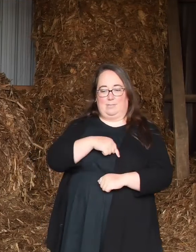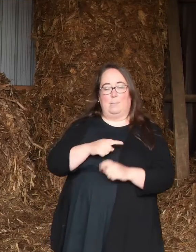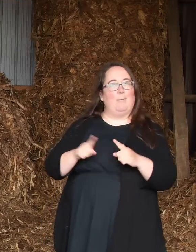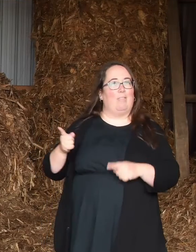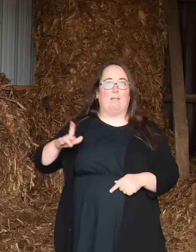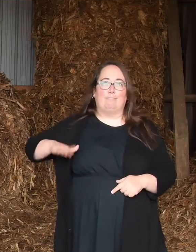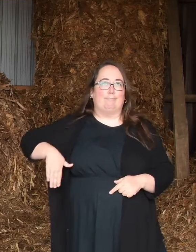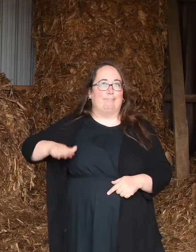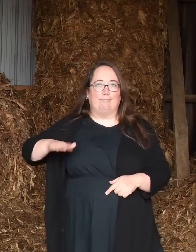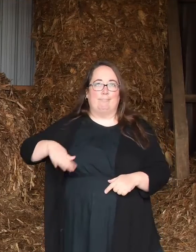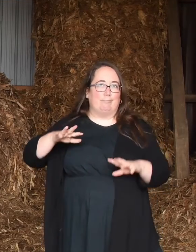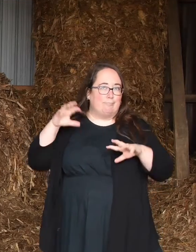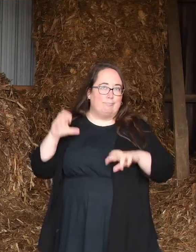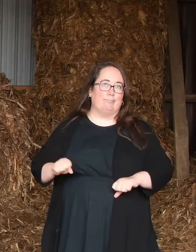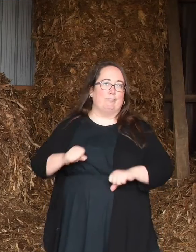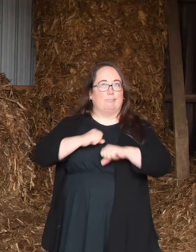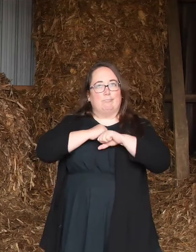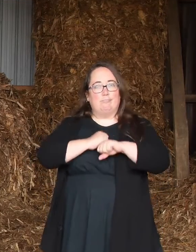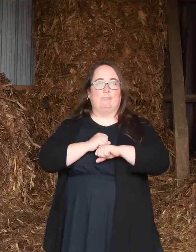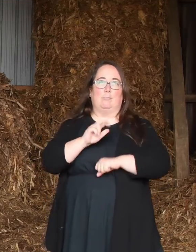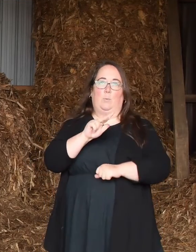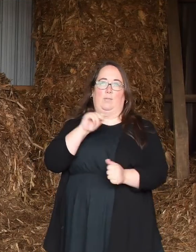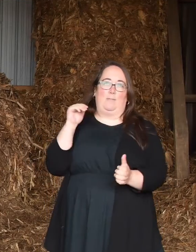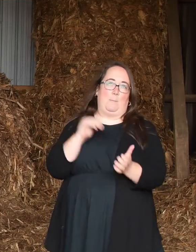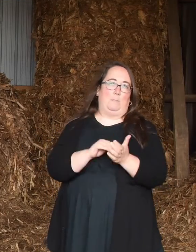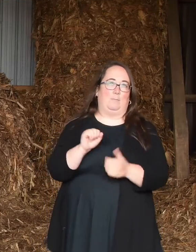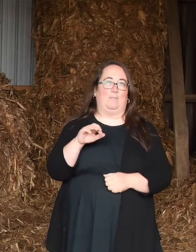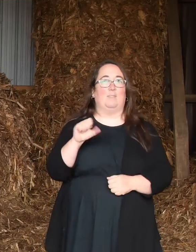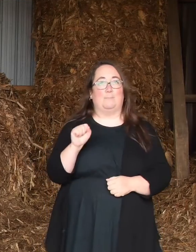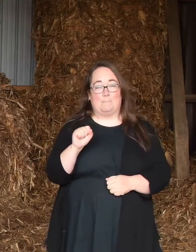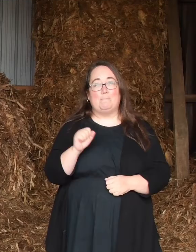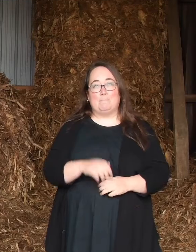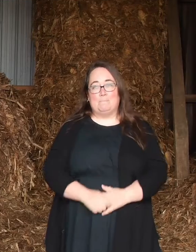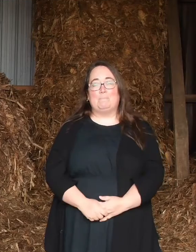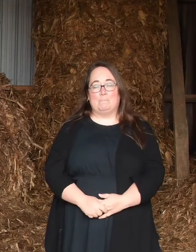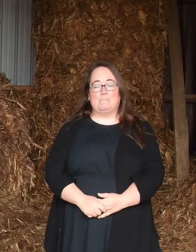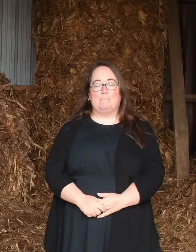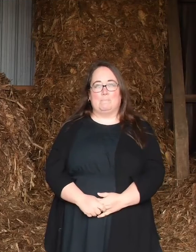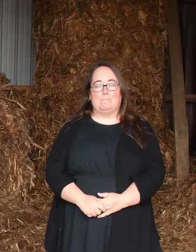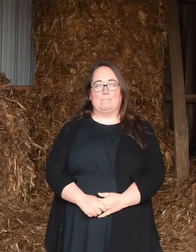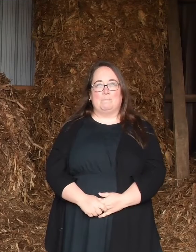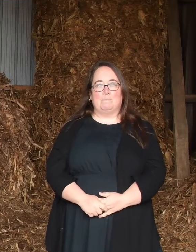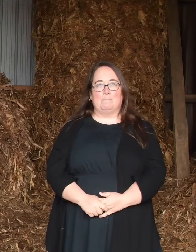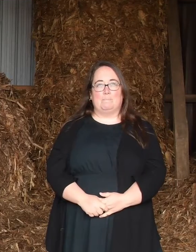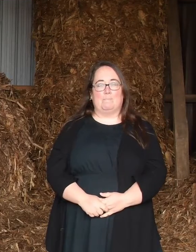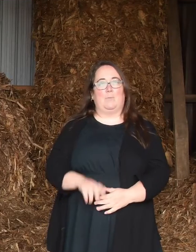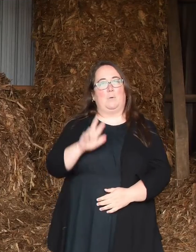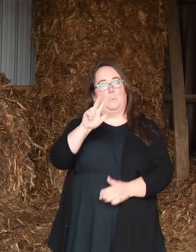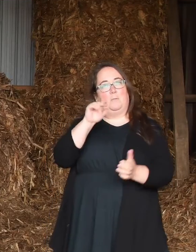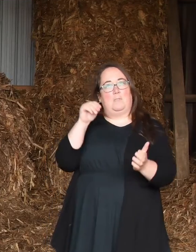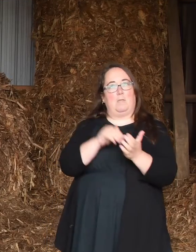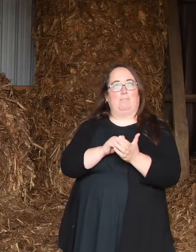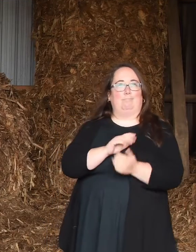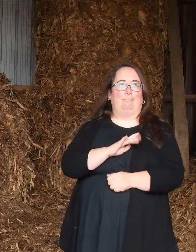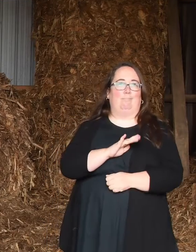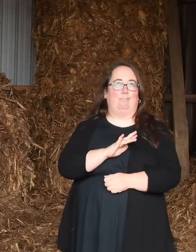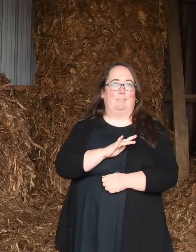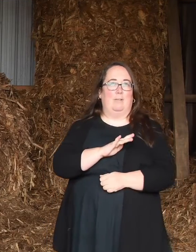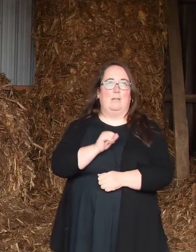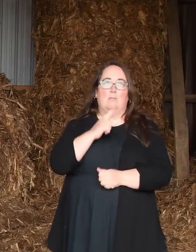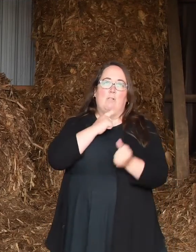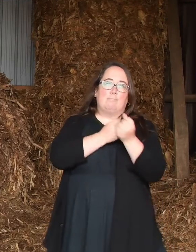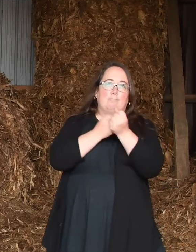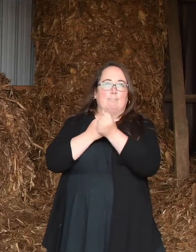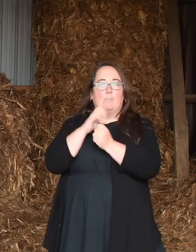not even come close to the percentage of acres that we have preserved here in Howard County. 23,000, and that's a testament